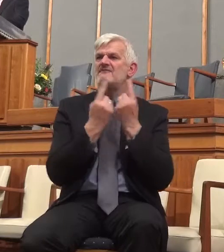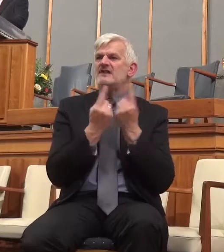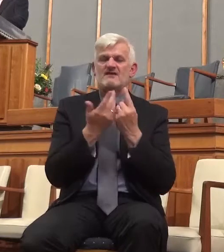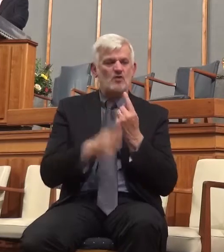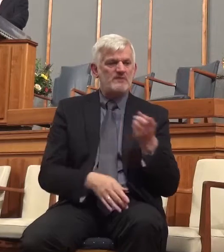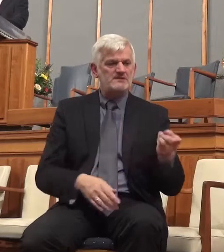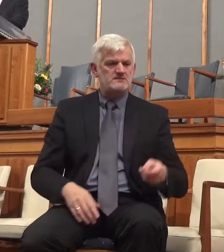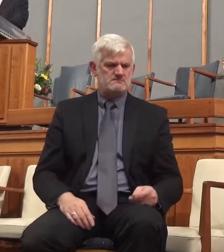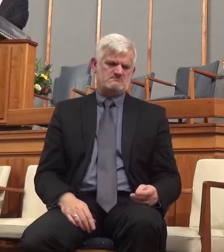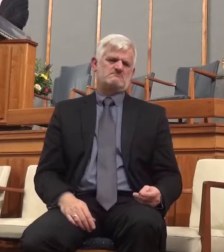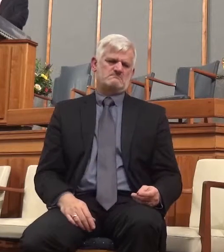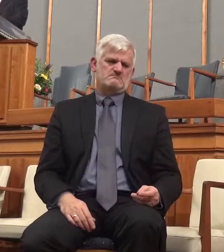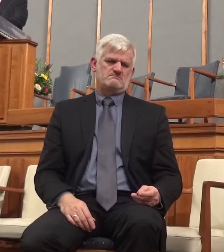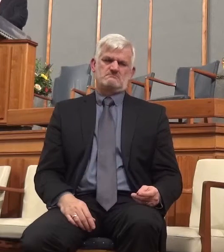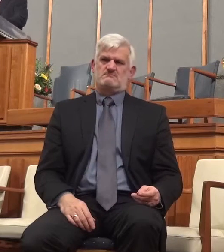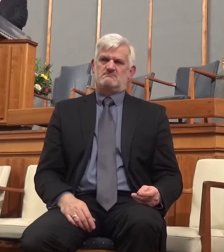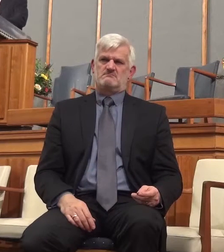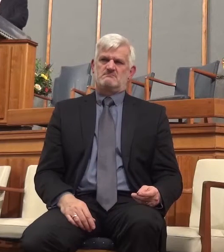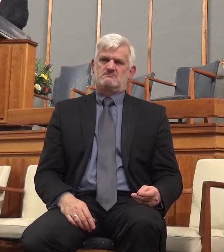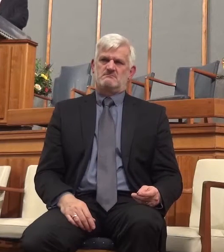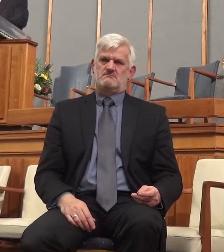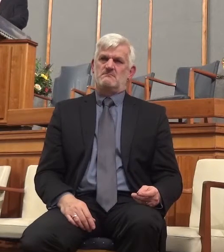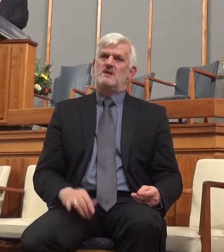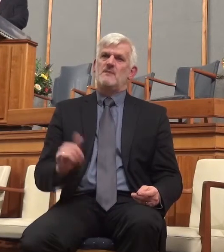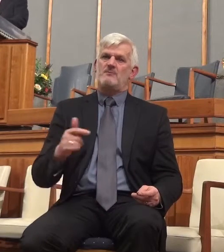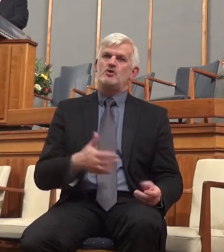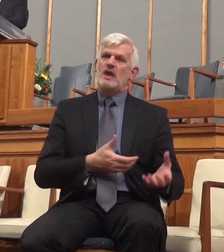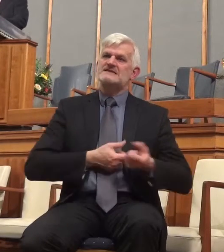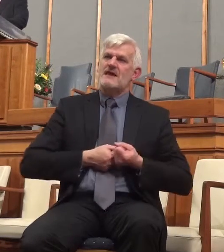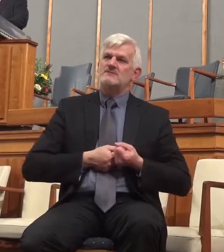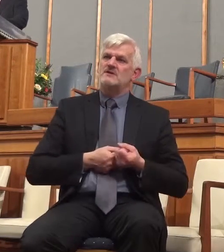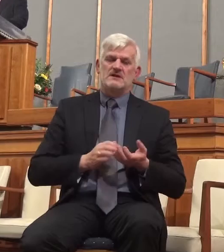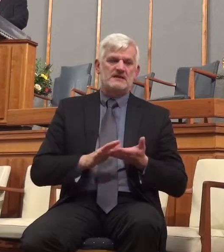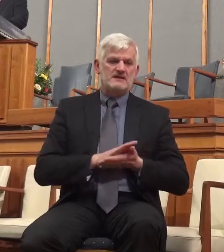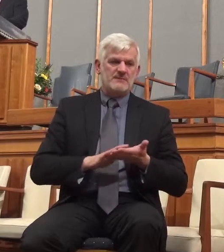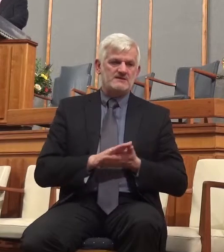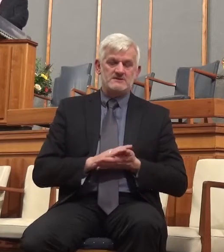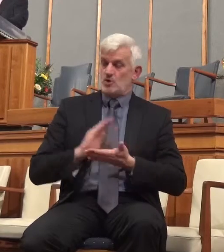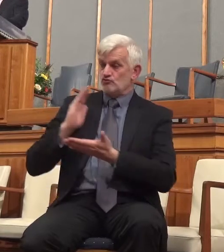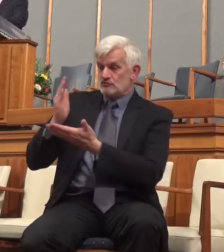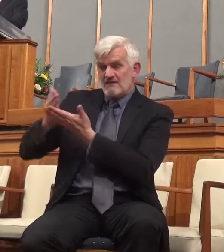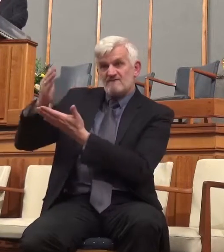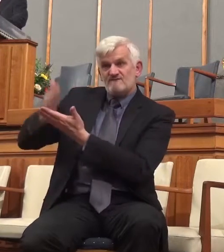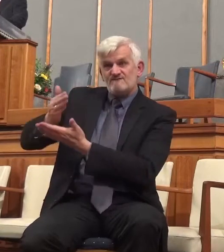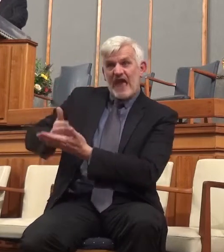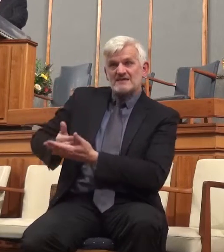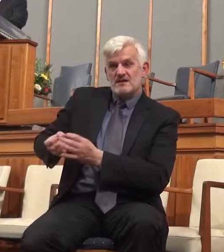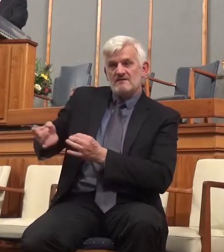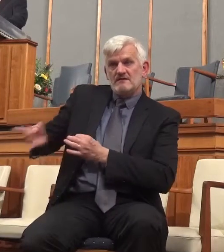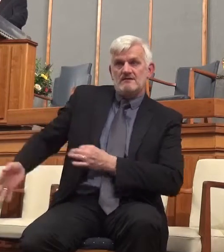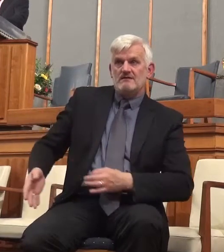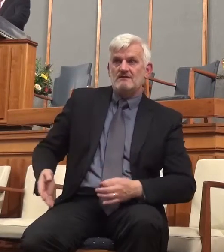You make up your mind to that. You're the one who's being unrealistic, detaching from reality,